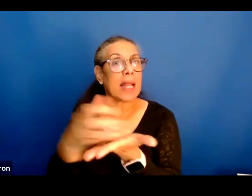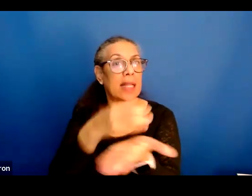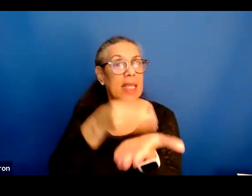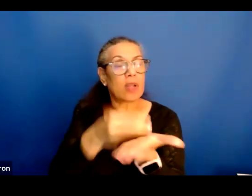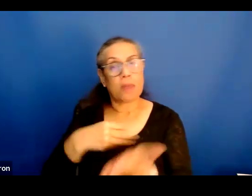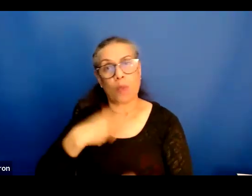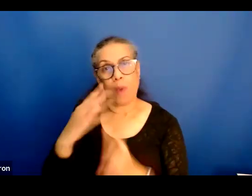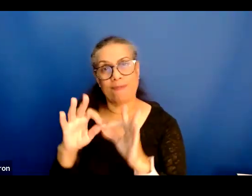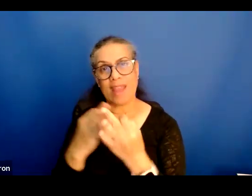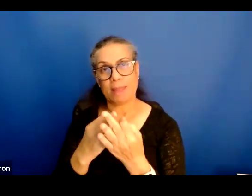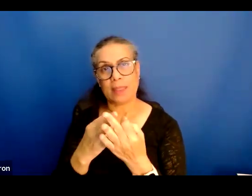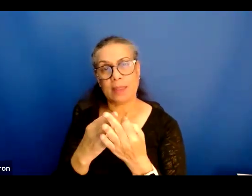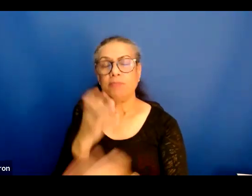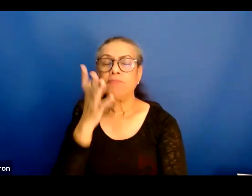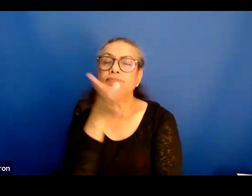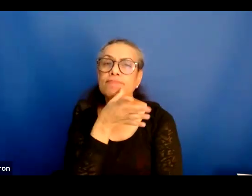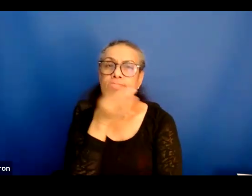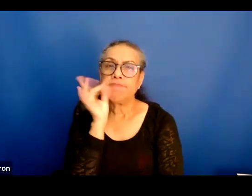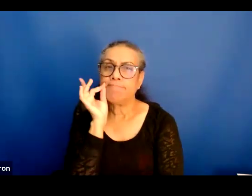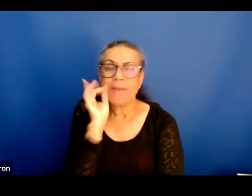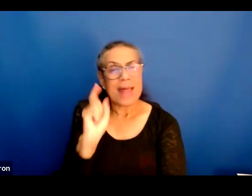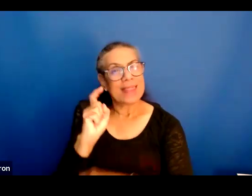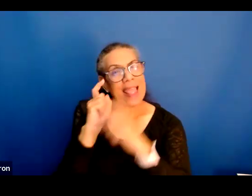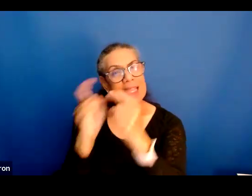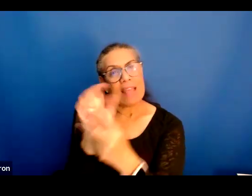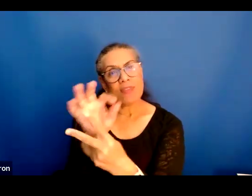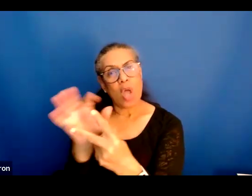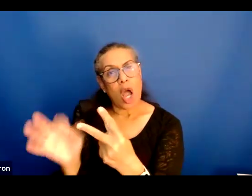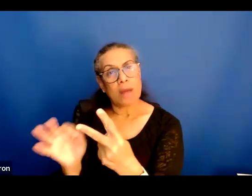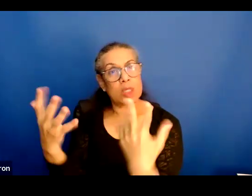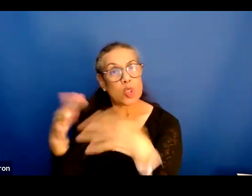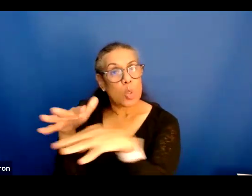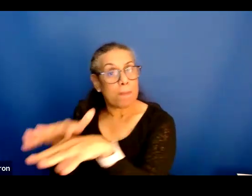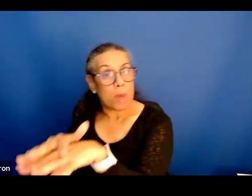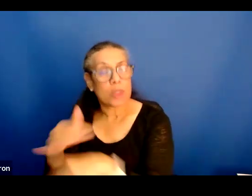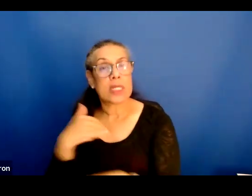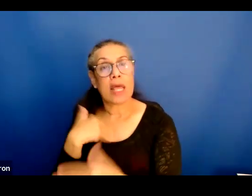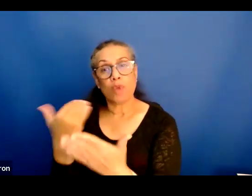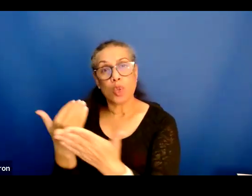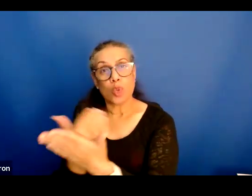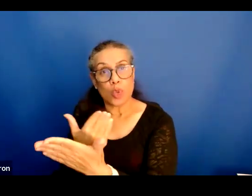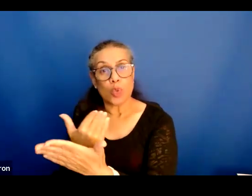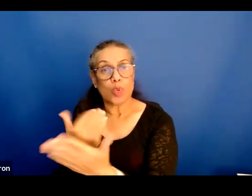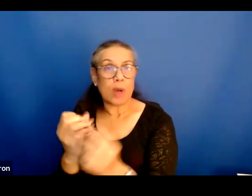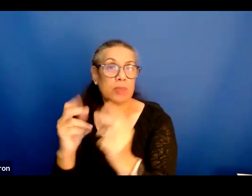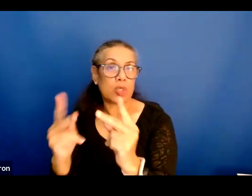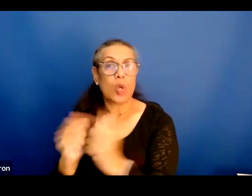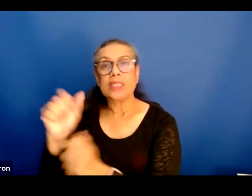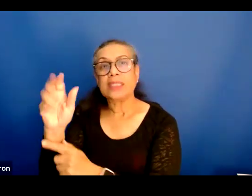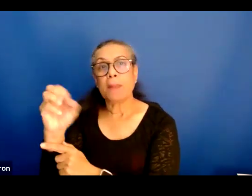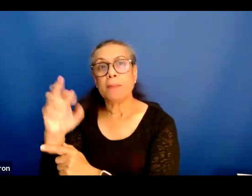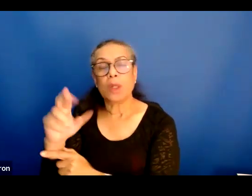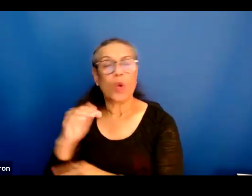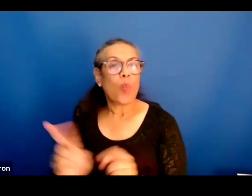white families. It's interesting that they were given the option to merge and get a new building with the Sumner, where the mayor's kids go